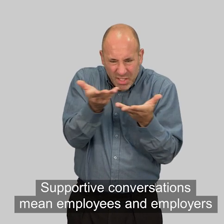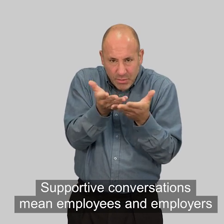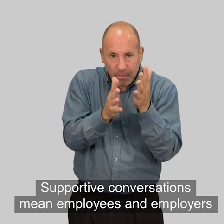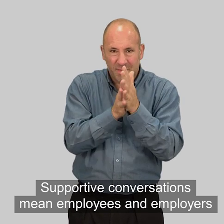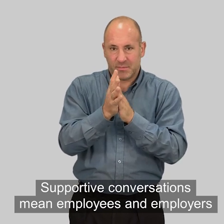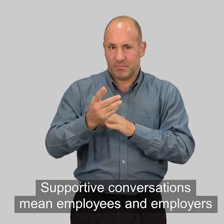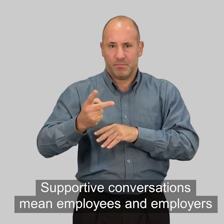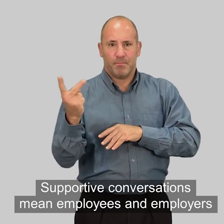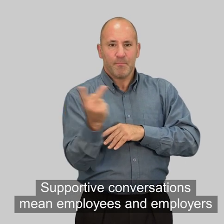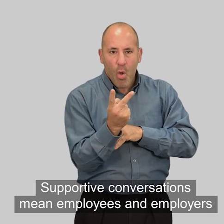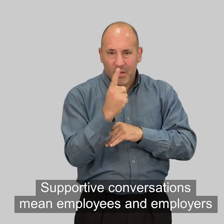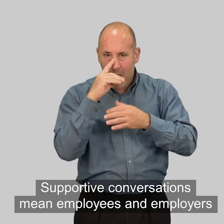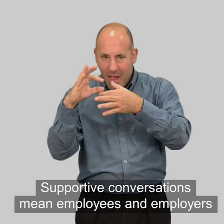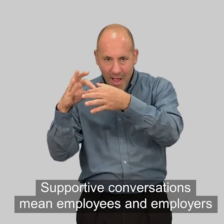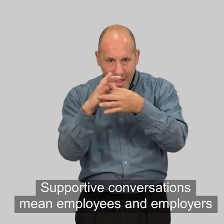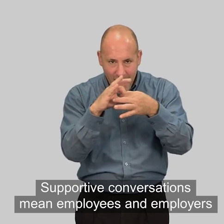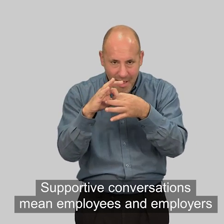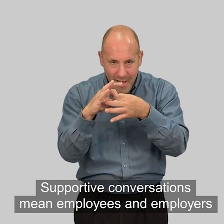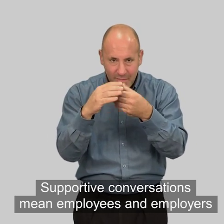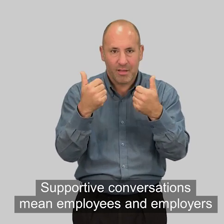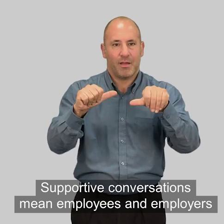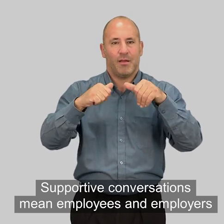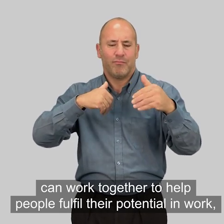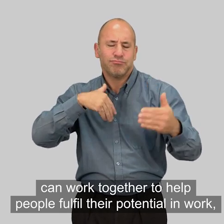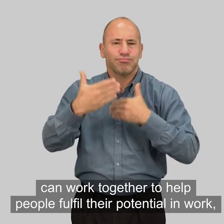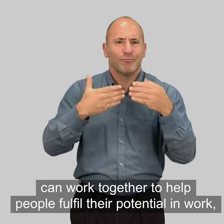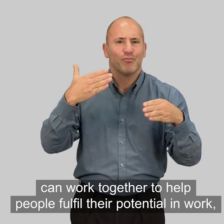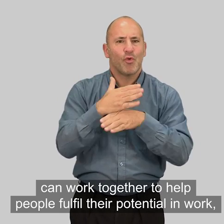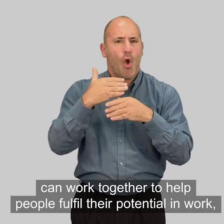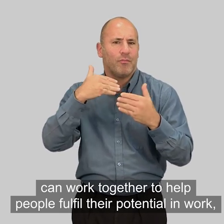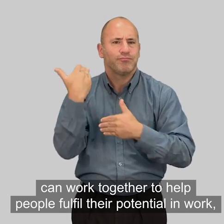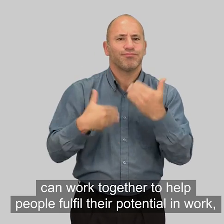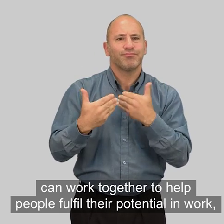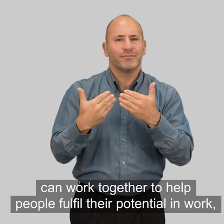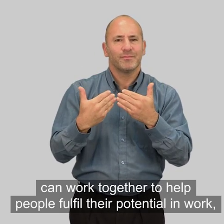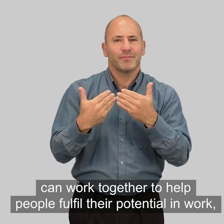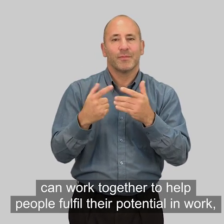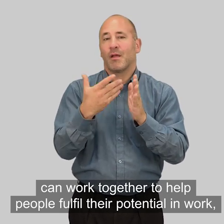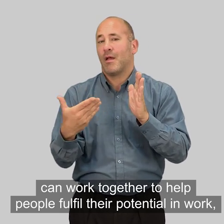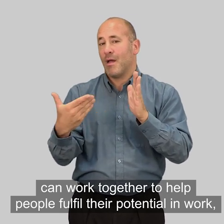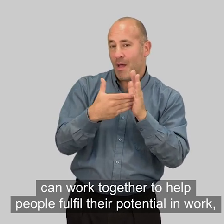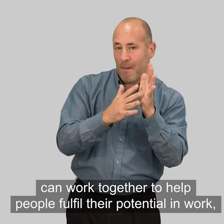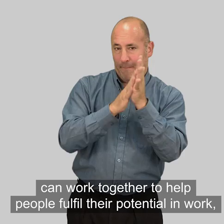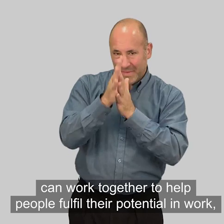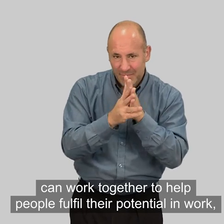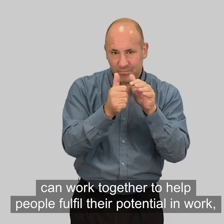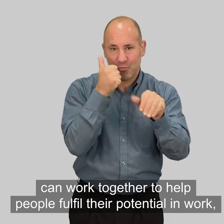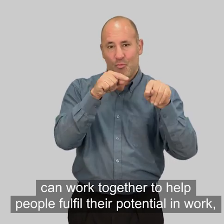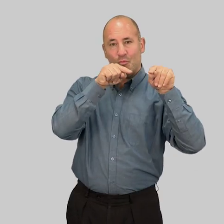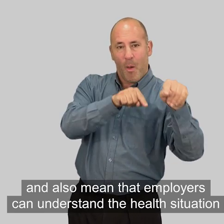Supportive conversations mean employees and employers can work together to help people fulfill their potential in work,